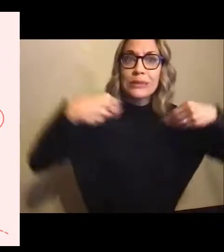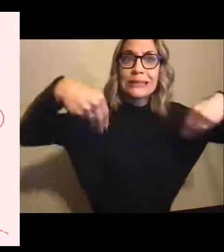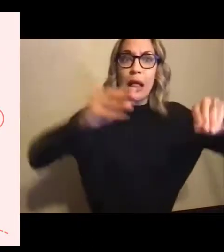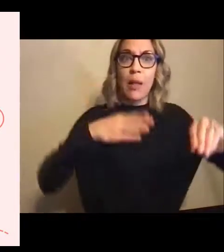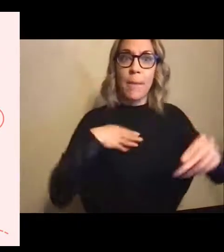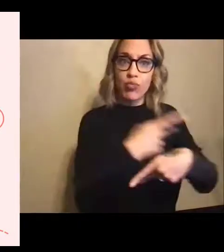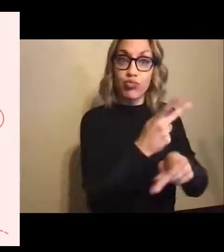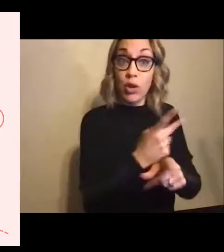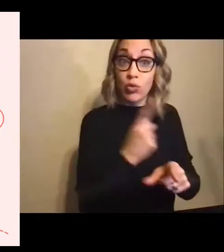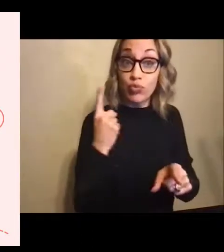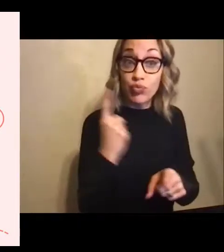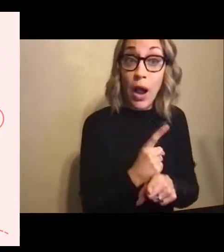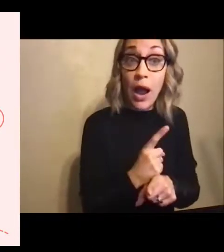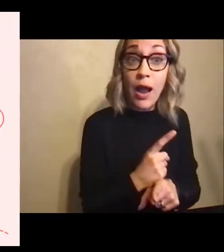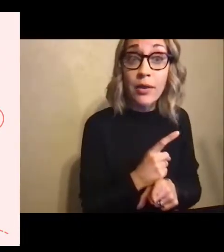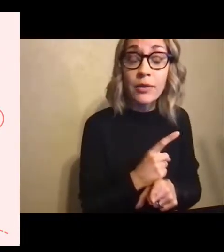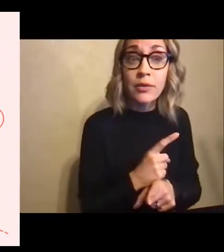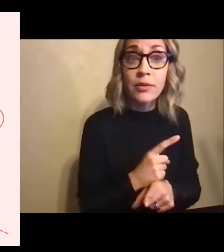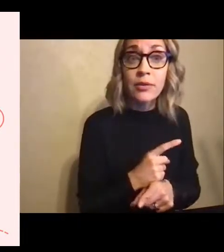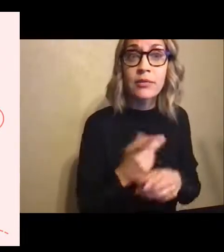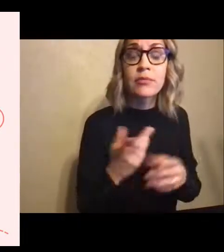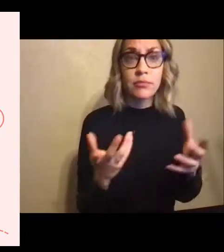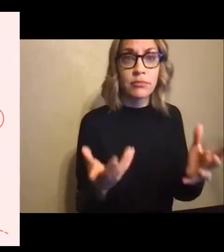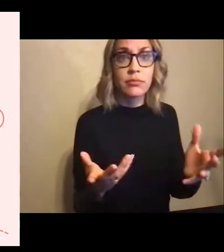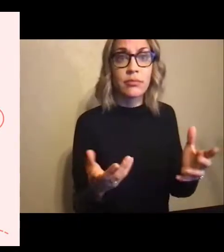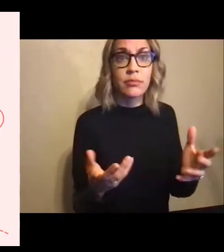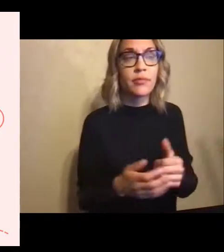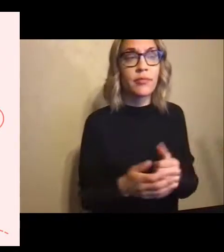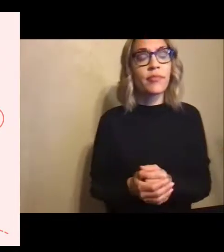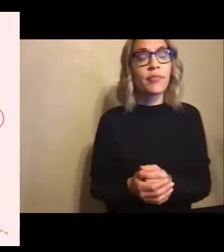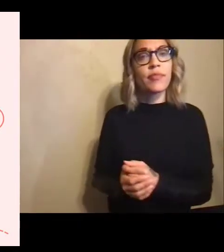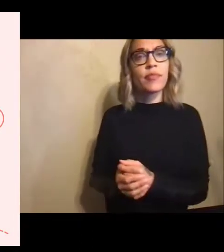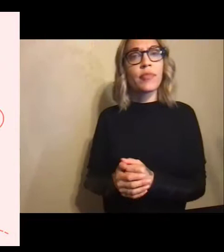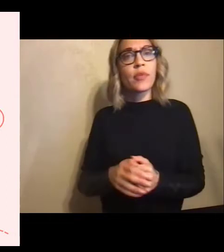to need to actually go to market with your product.